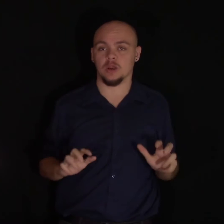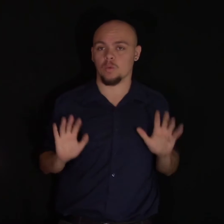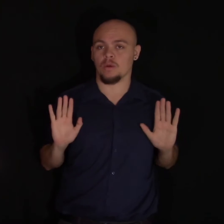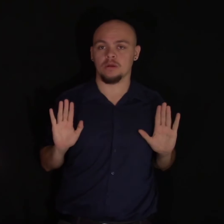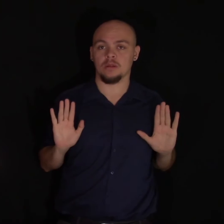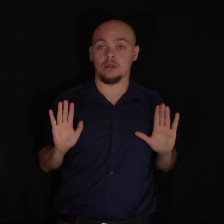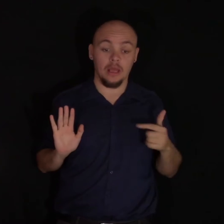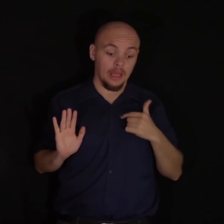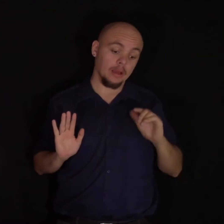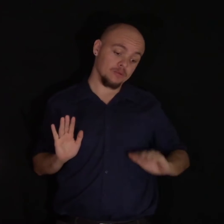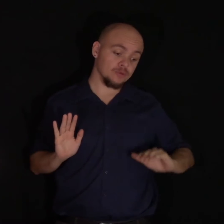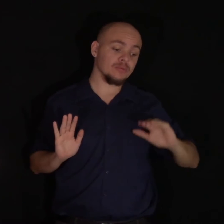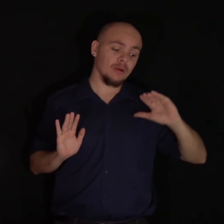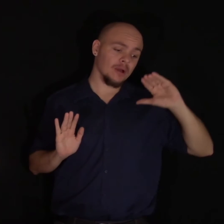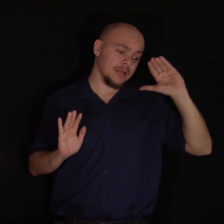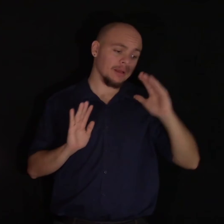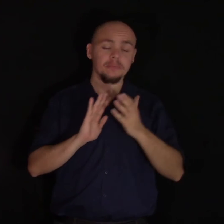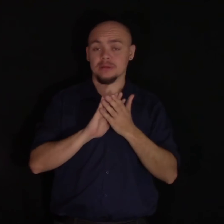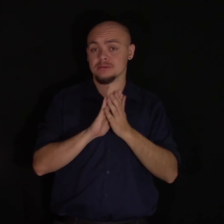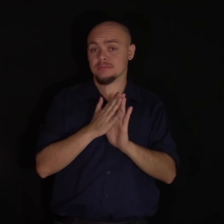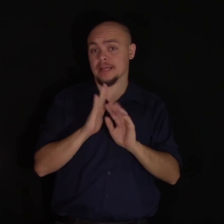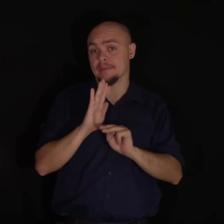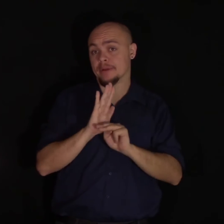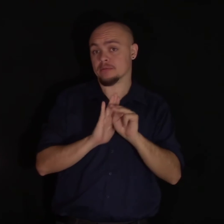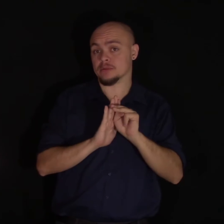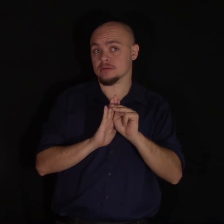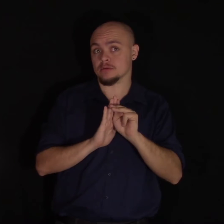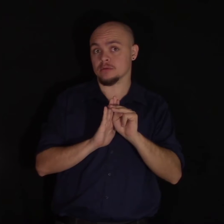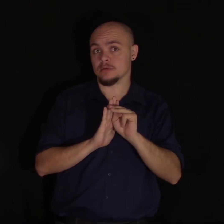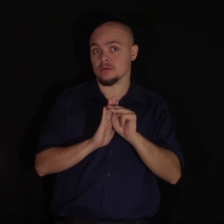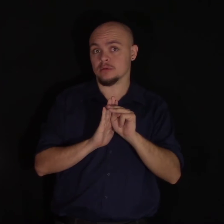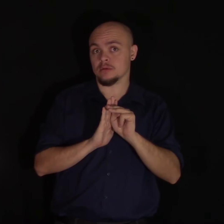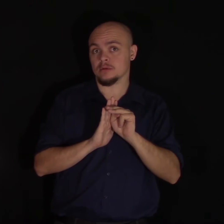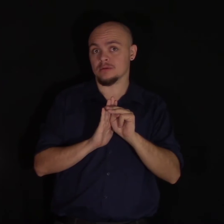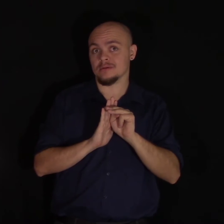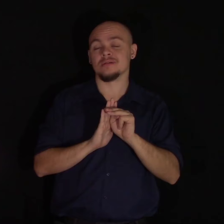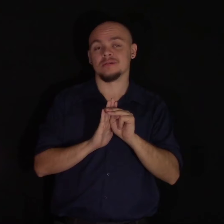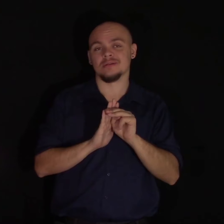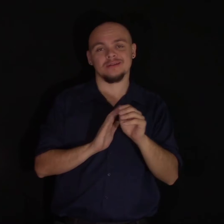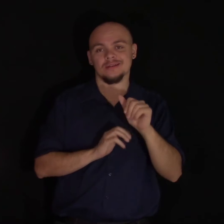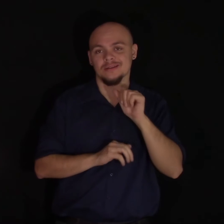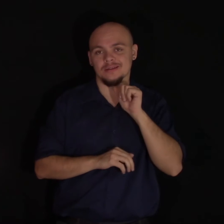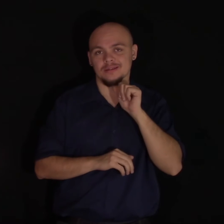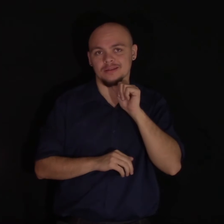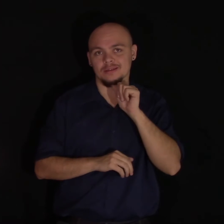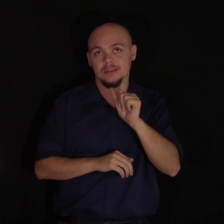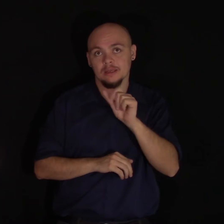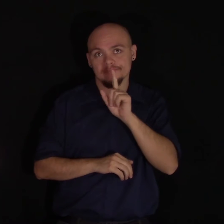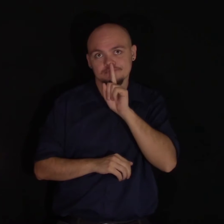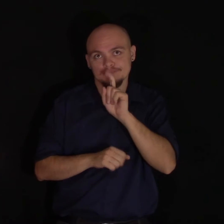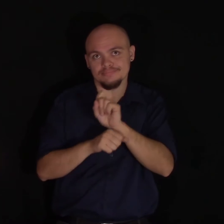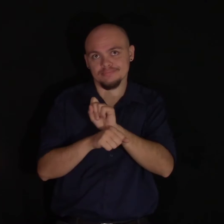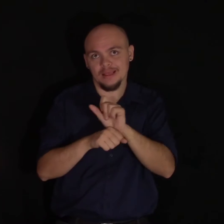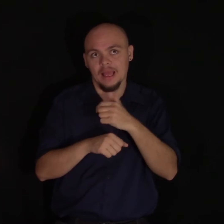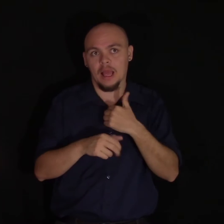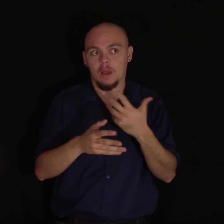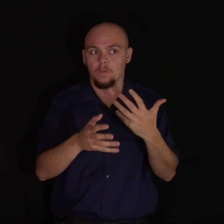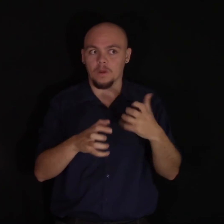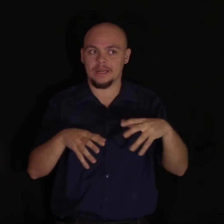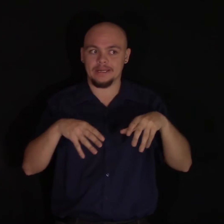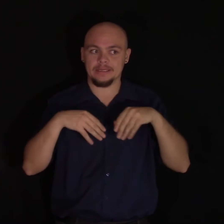I was growing up and maturing, not that I was suddenly looking for acceptance. I'd always assumed I was immune to